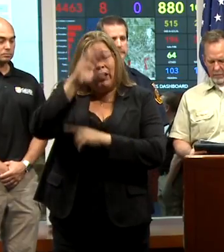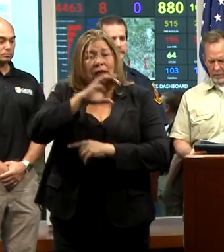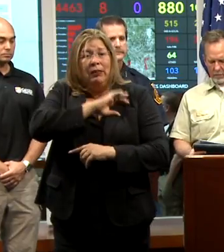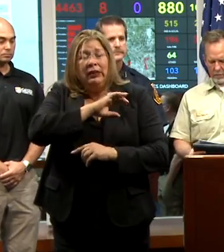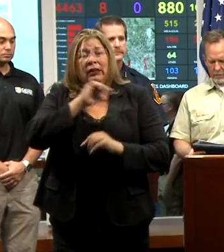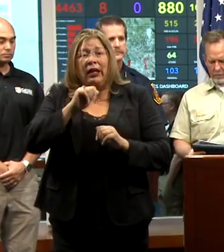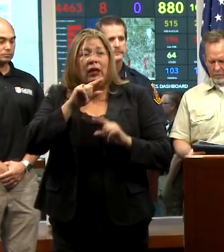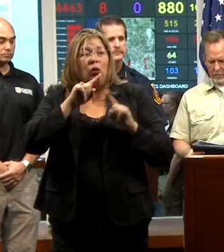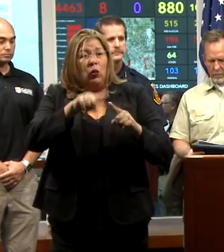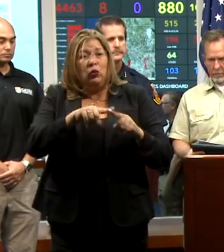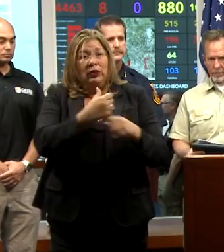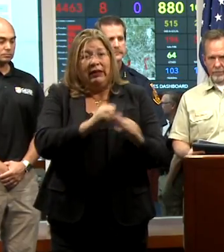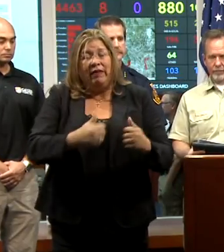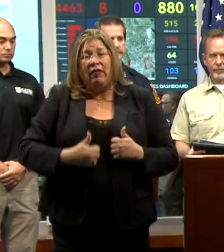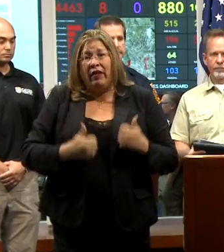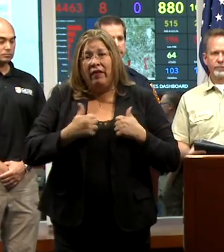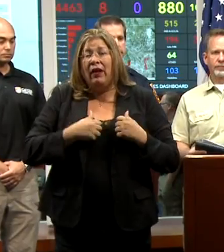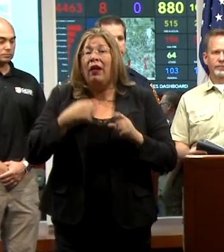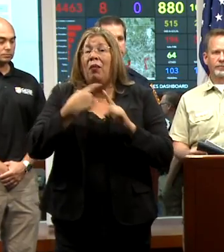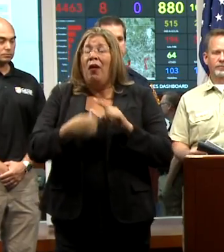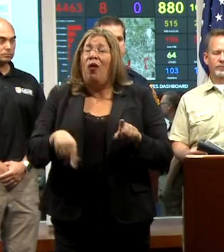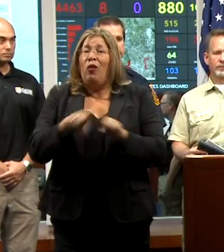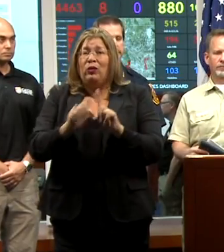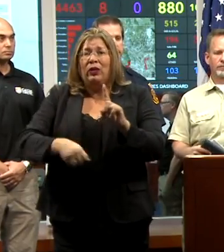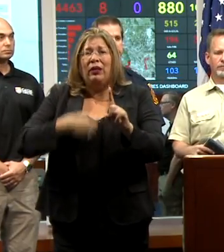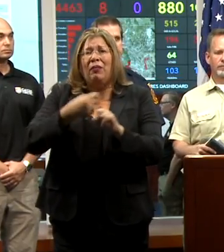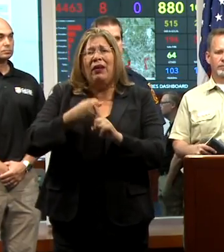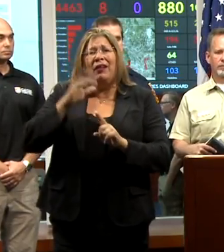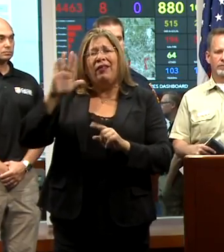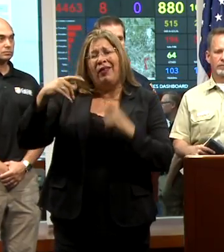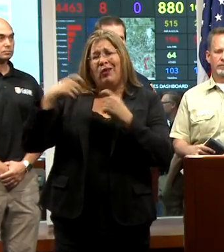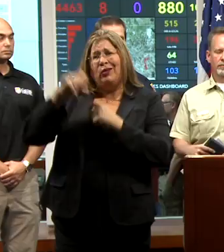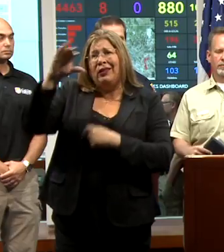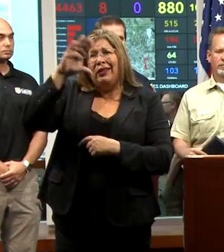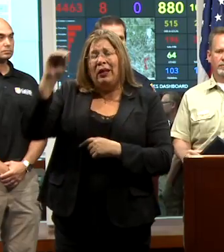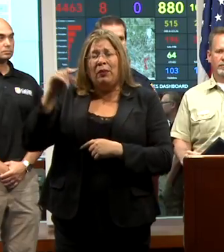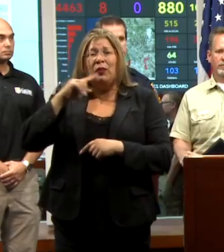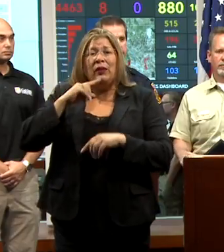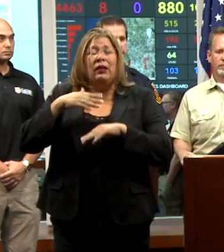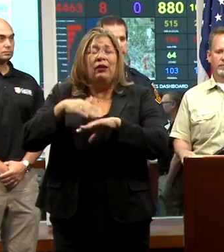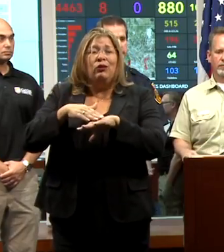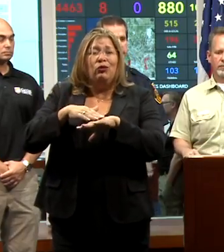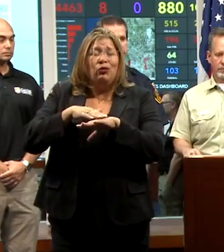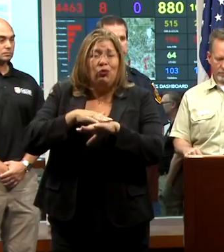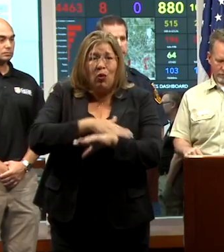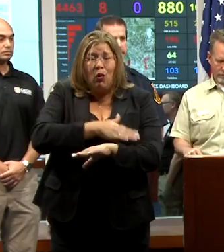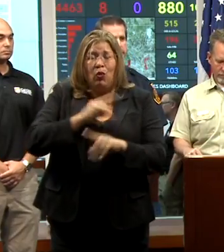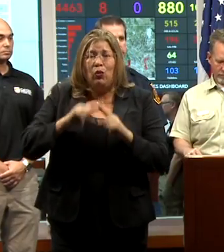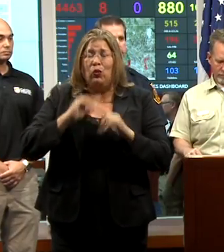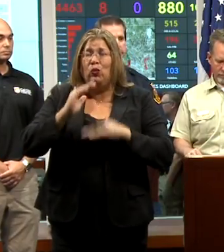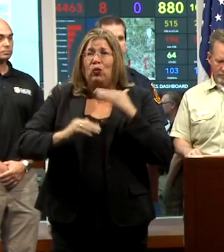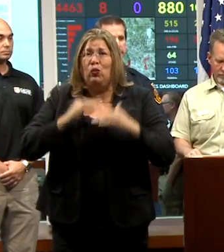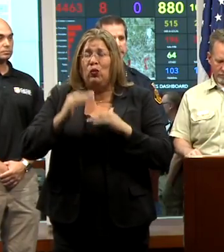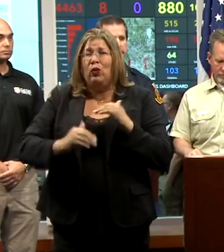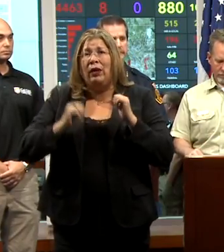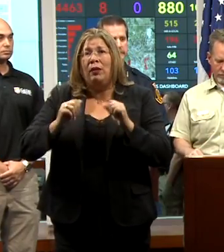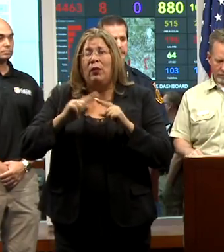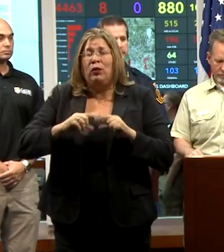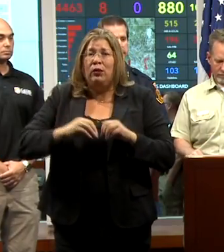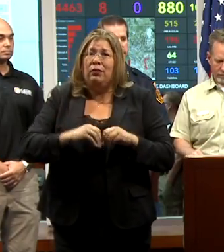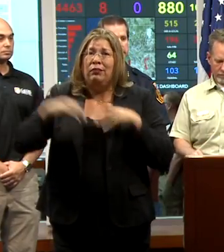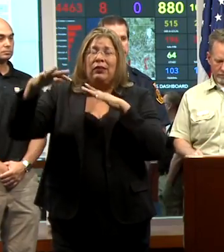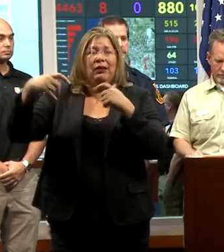potentially save lives, but it also impacts the public utilities company. It slows down the response to get all the power back on that is so